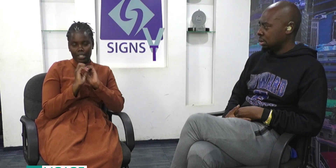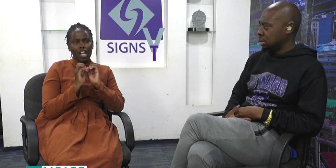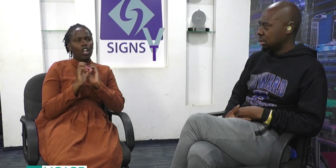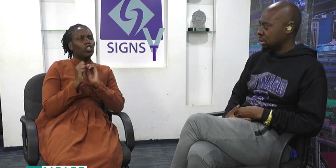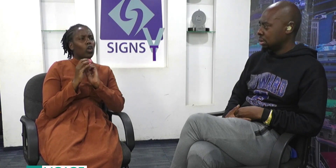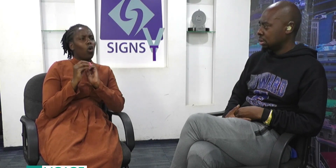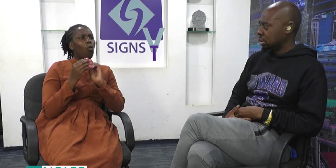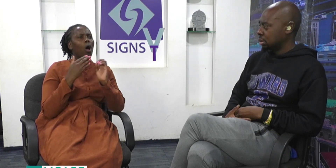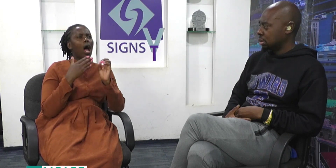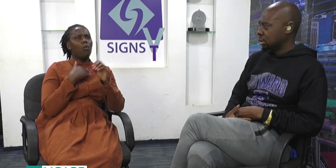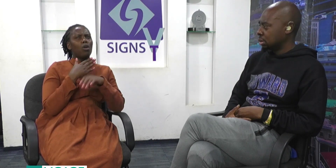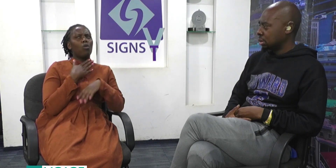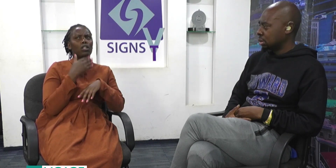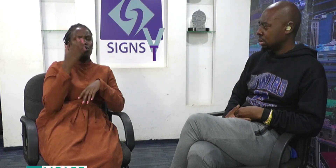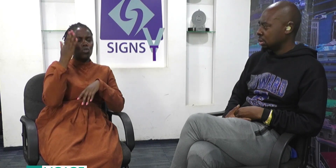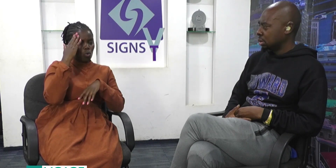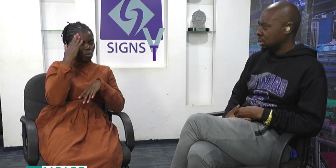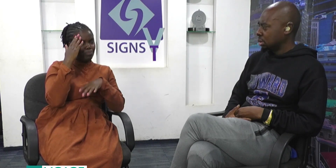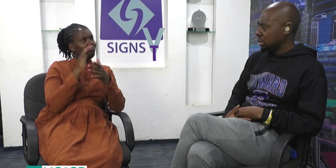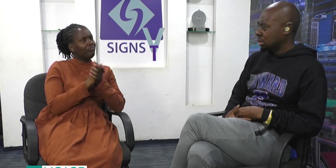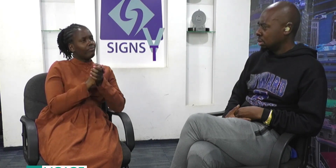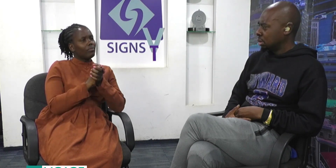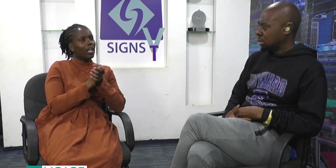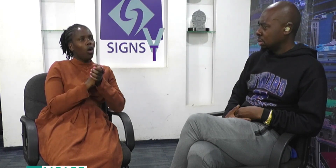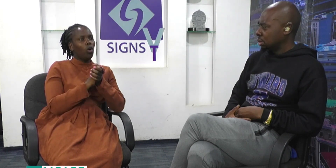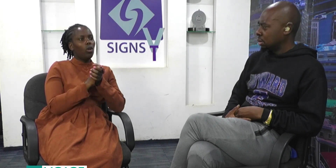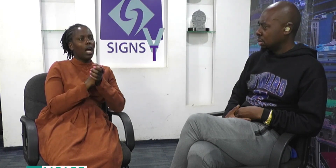in the school. And for now, I would want to know,